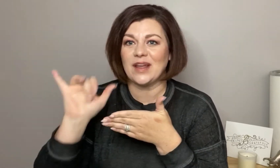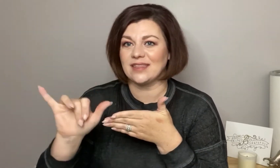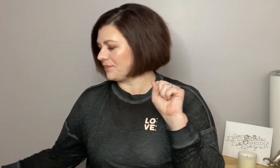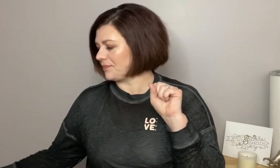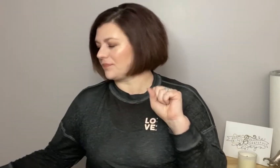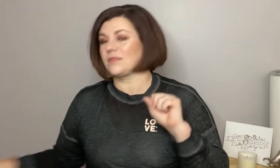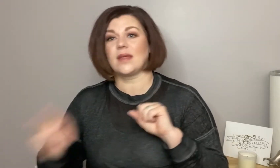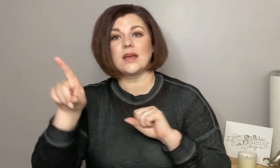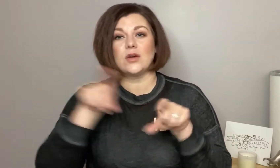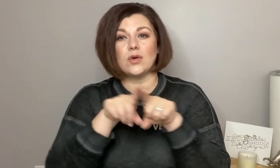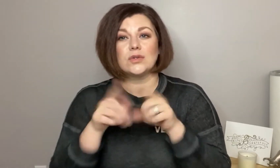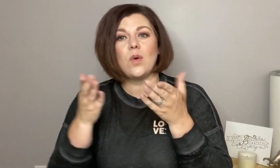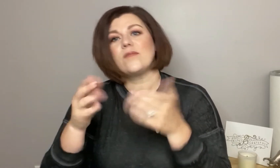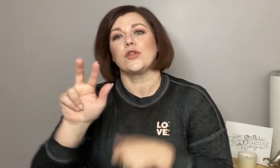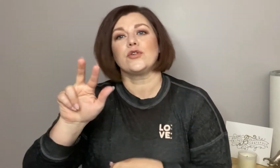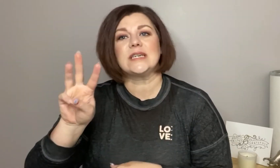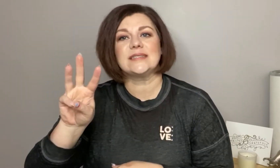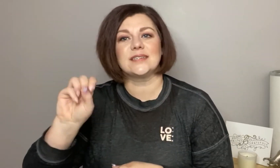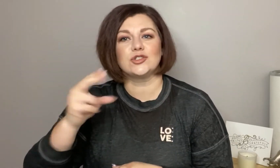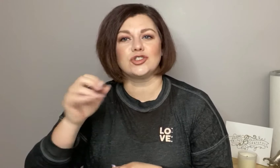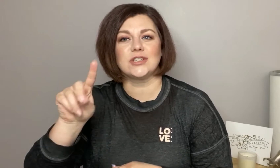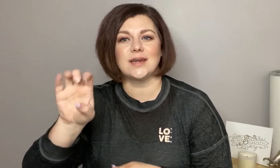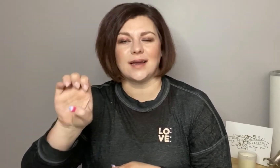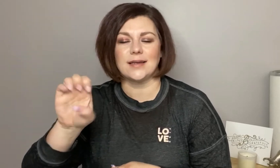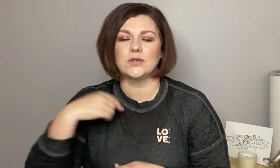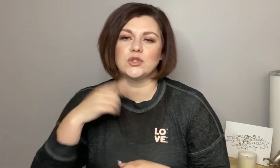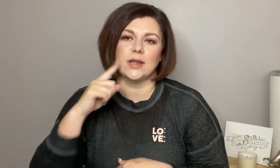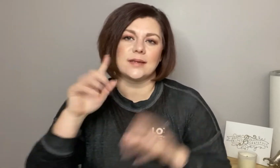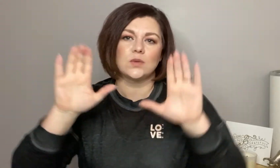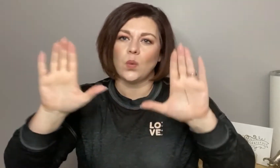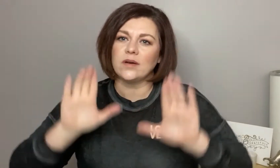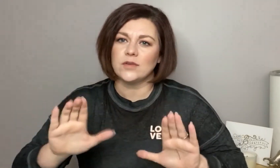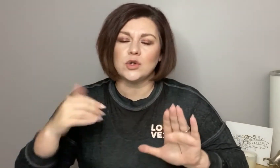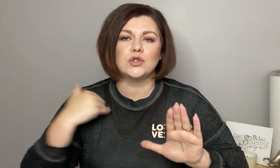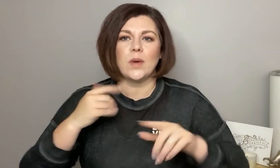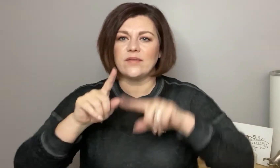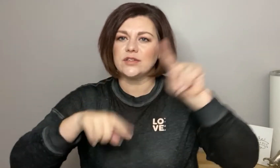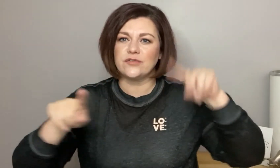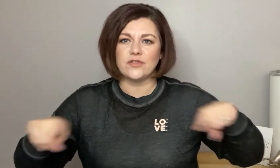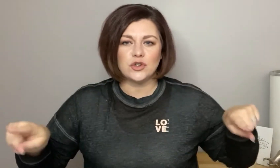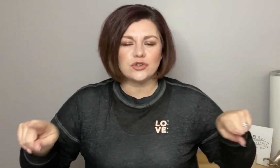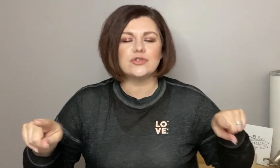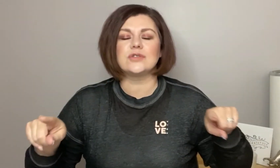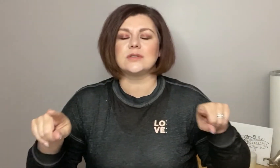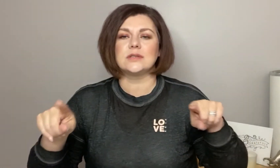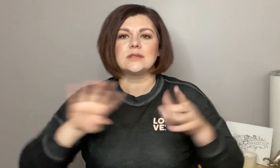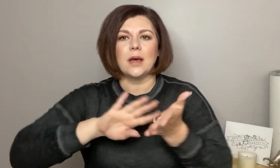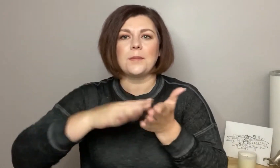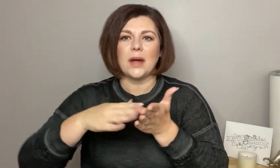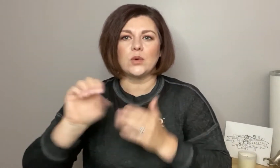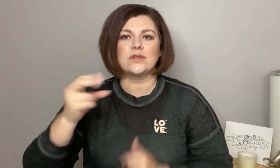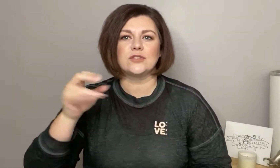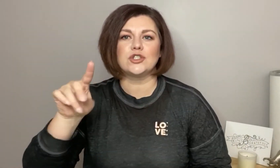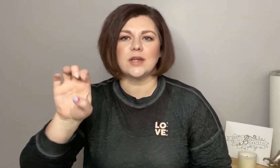for that foundation. They offer 36 different shades, which I really appreciate. I love when they have a diverse shade